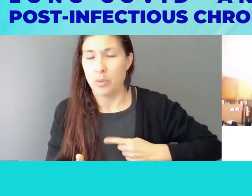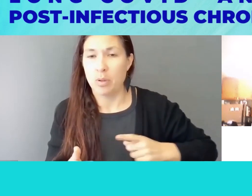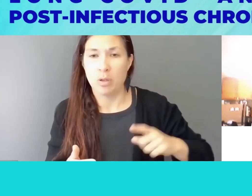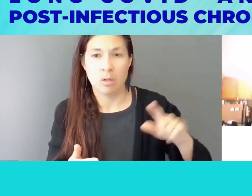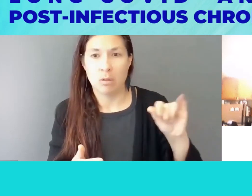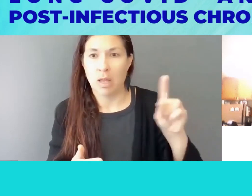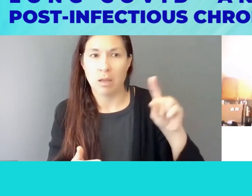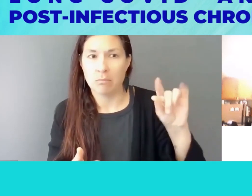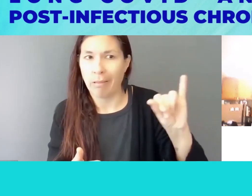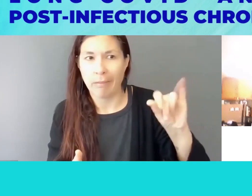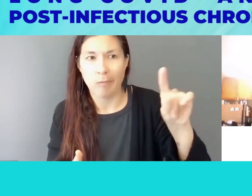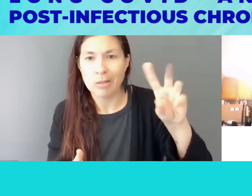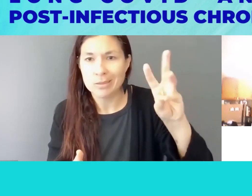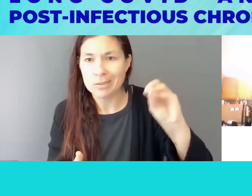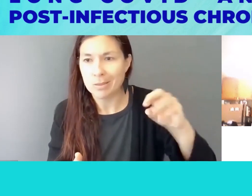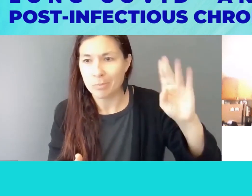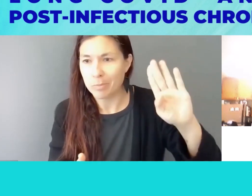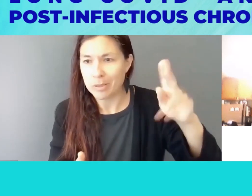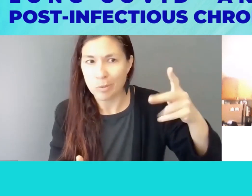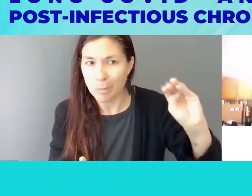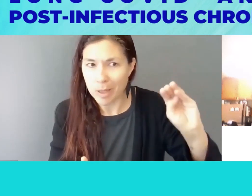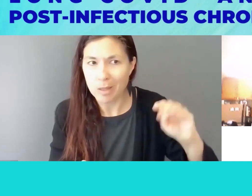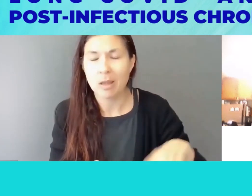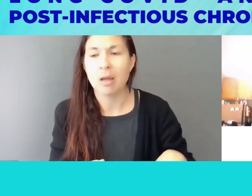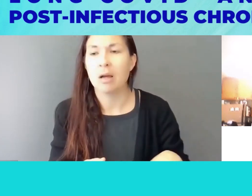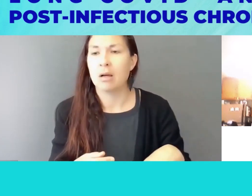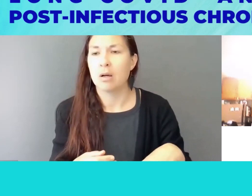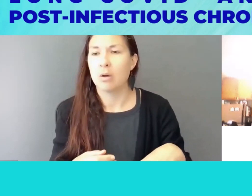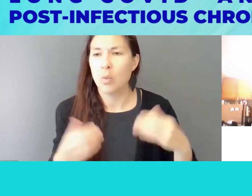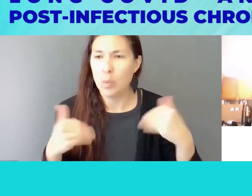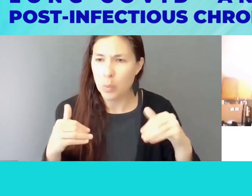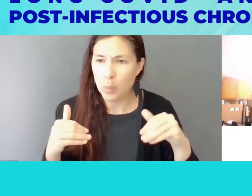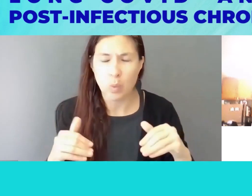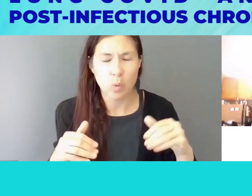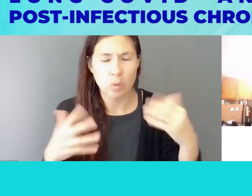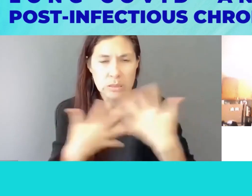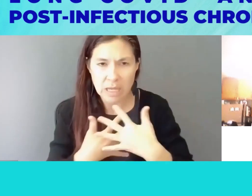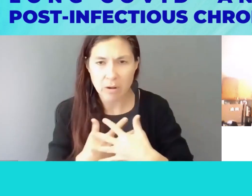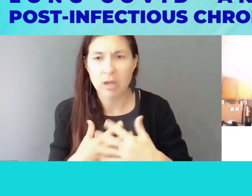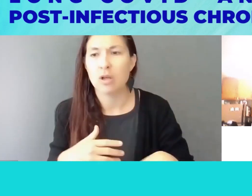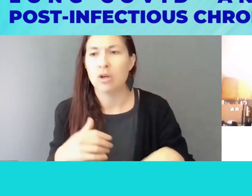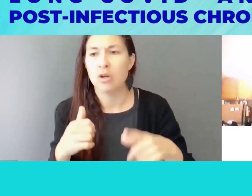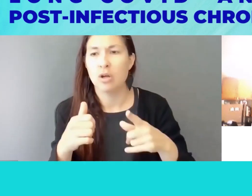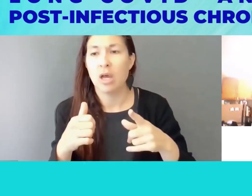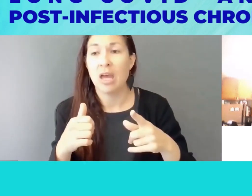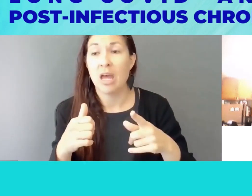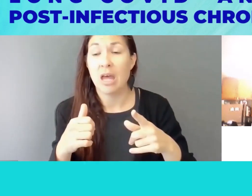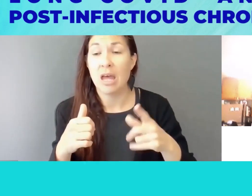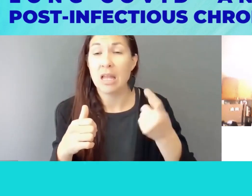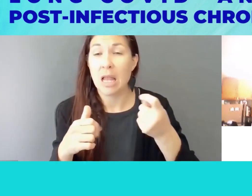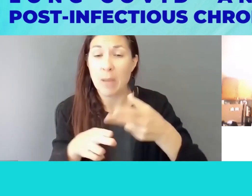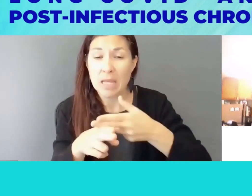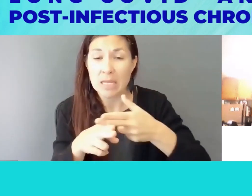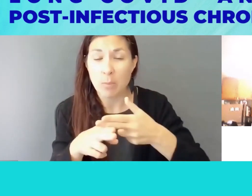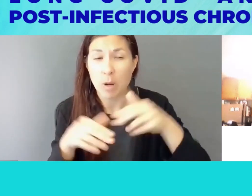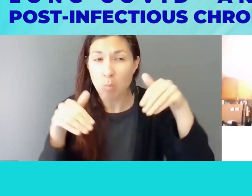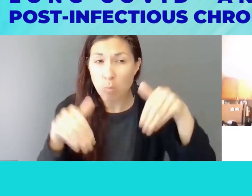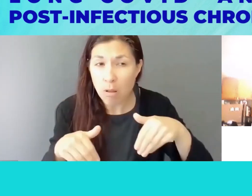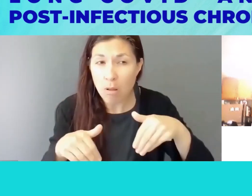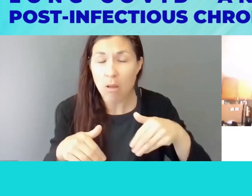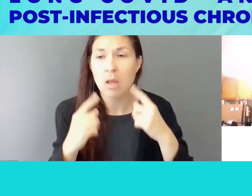that contributed to my reluctance to seek help during the decades I struggled with undiagnosed symptoms. I felt I just needed to work harder and